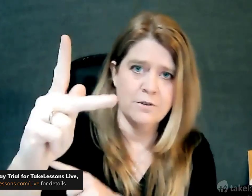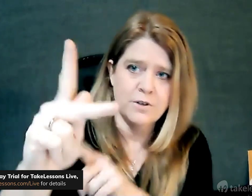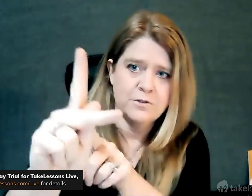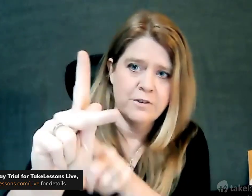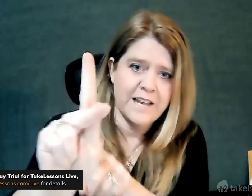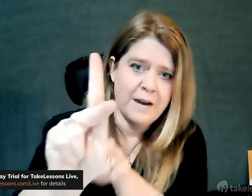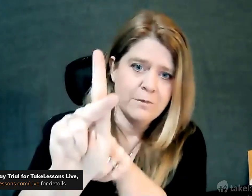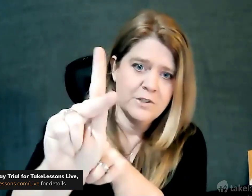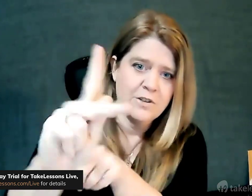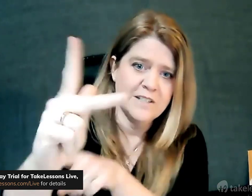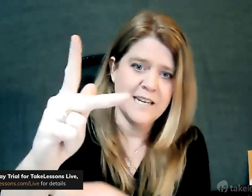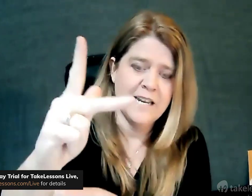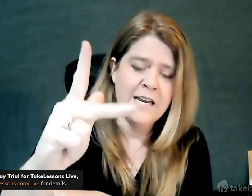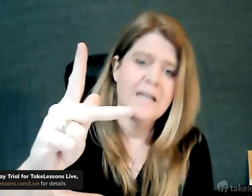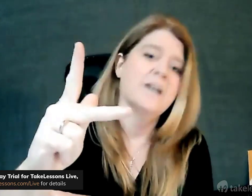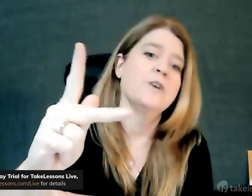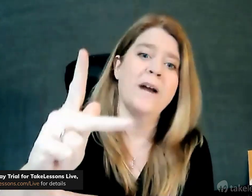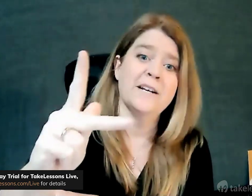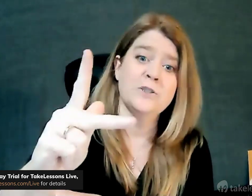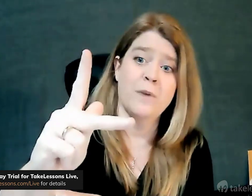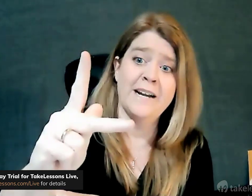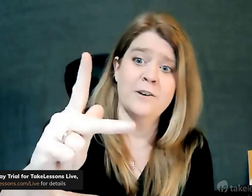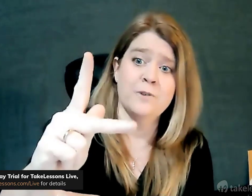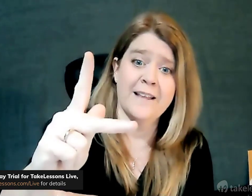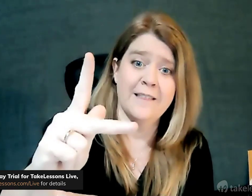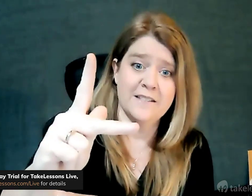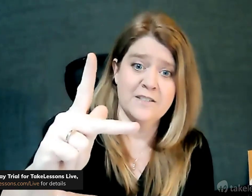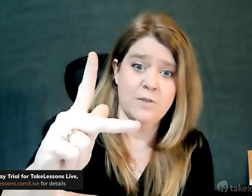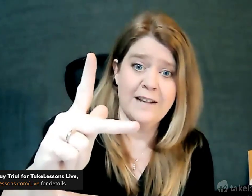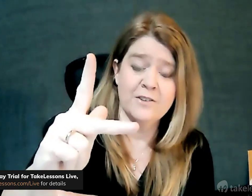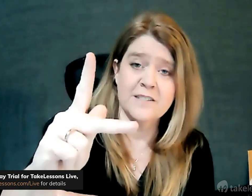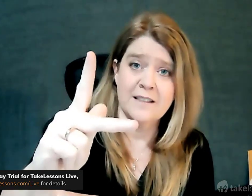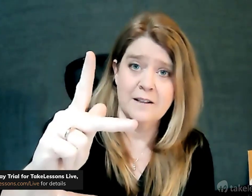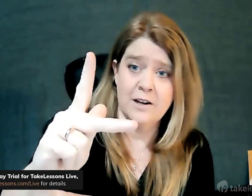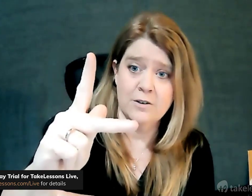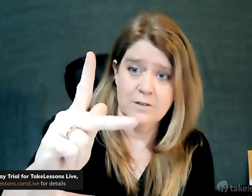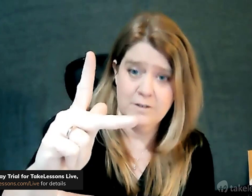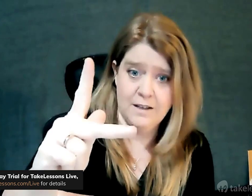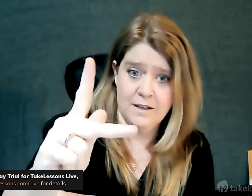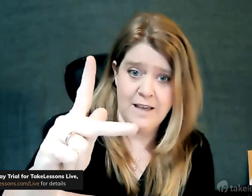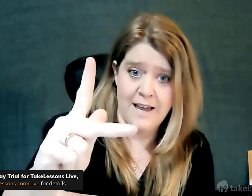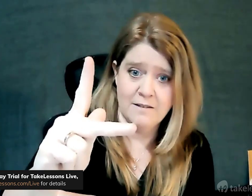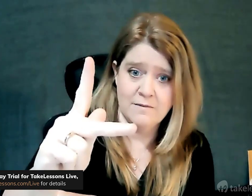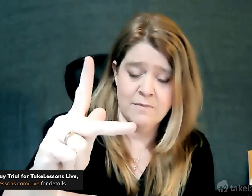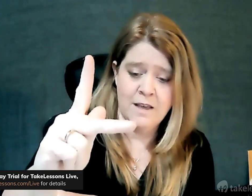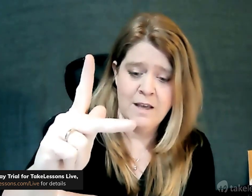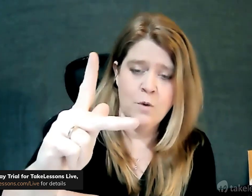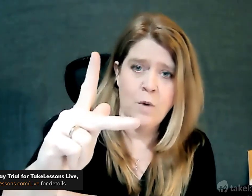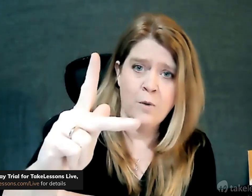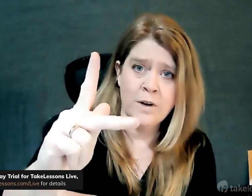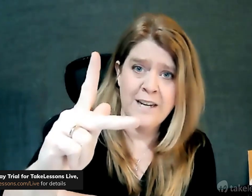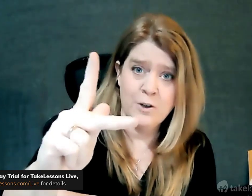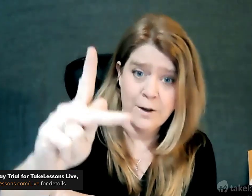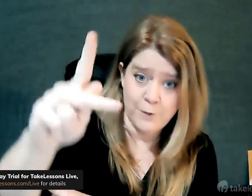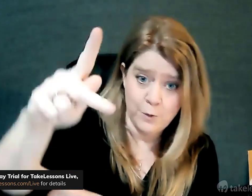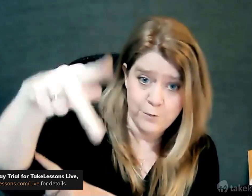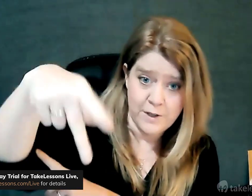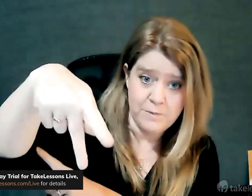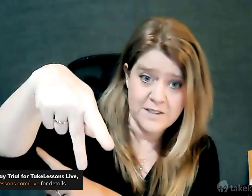closer to the camera so you can see, kind of rest right here like this. So that looks like the letter while we're here, if you flip this